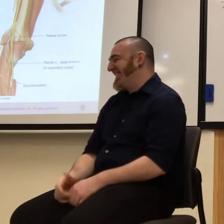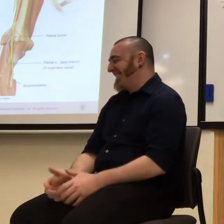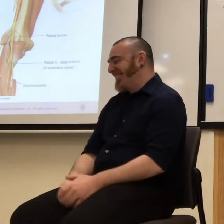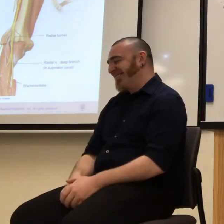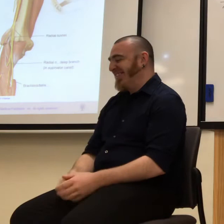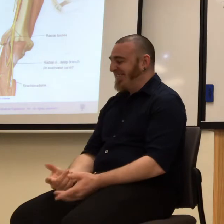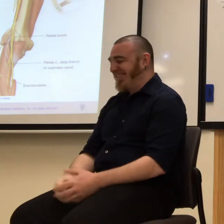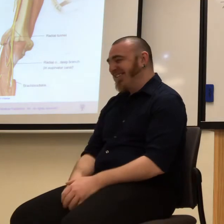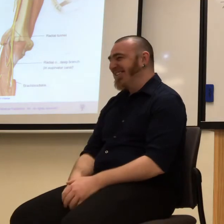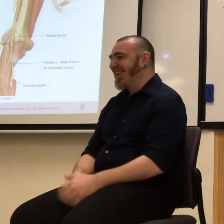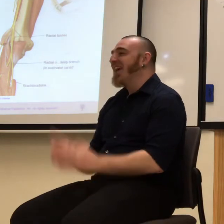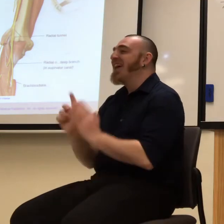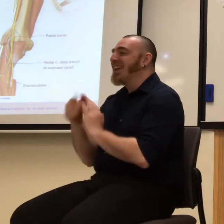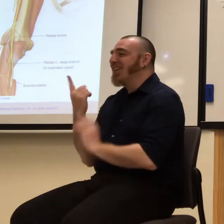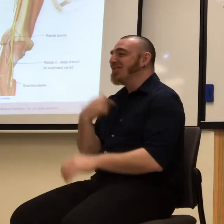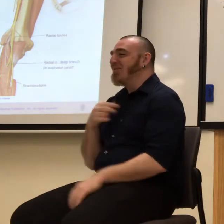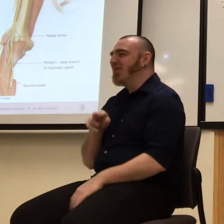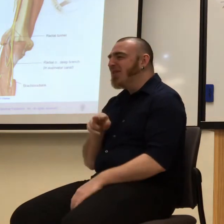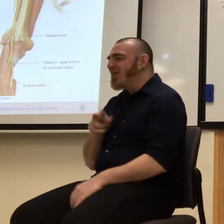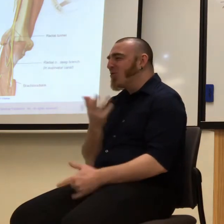Temporary